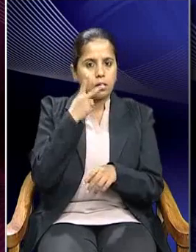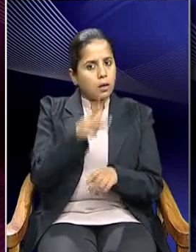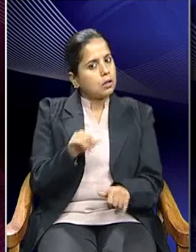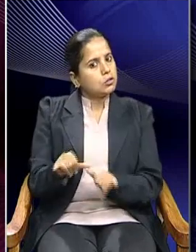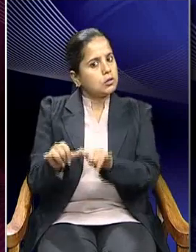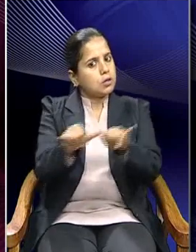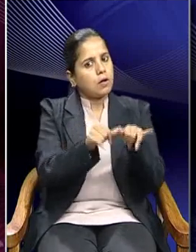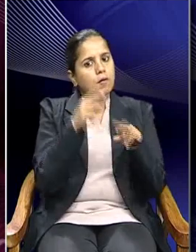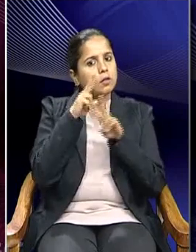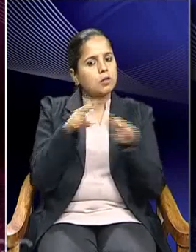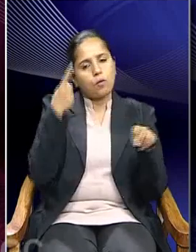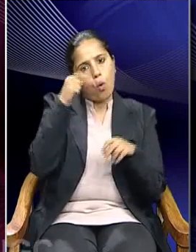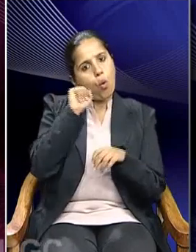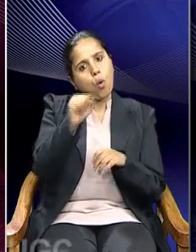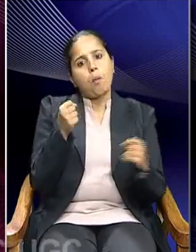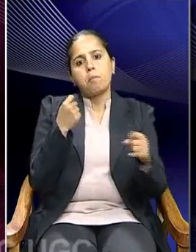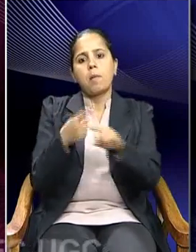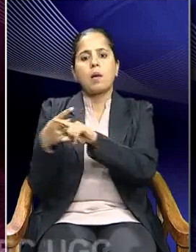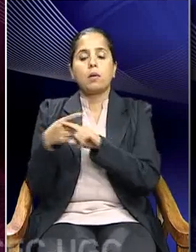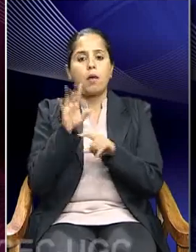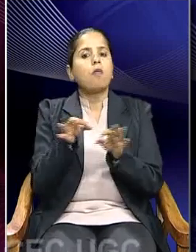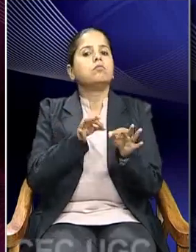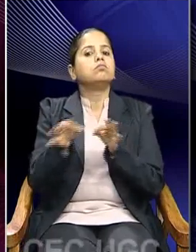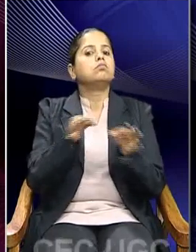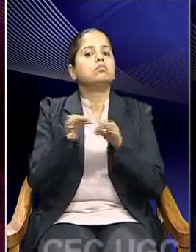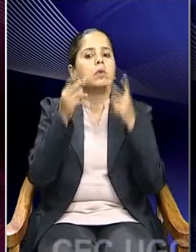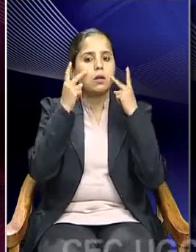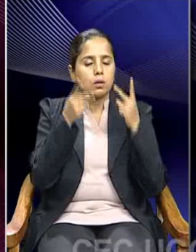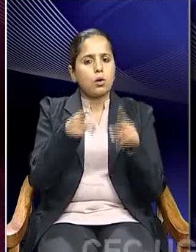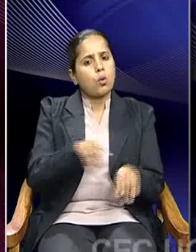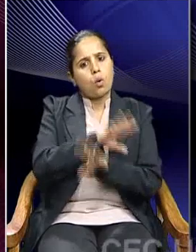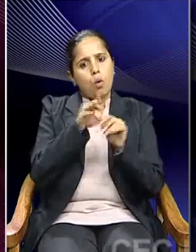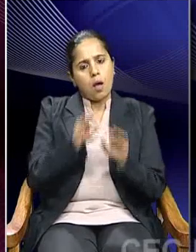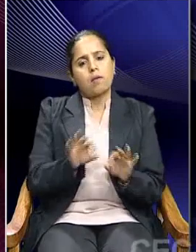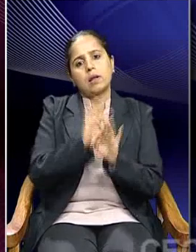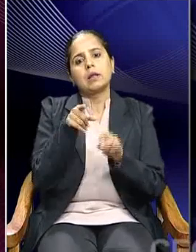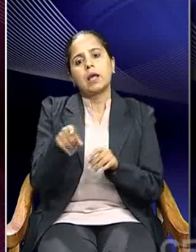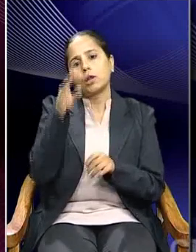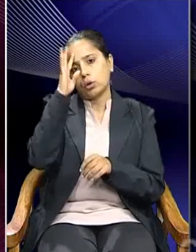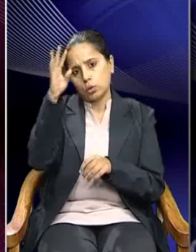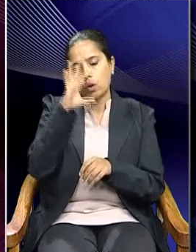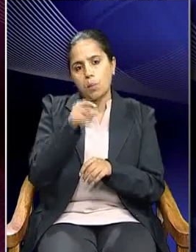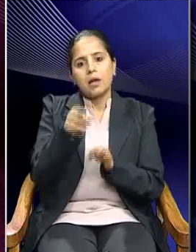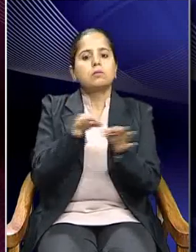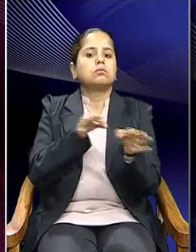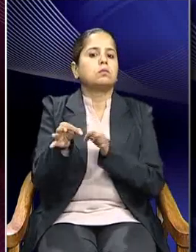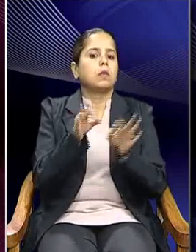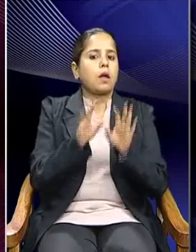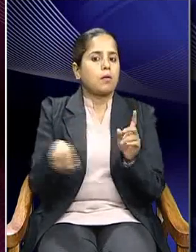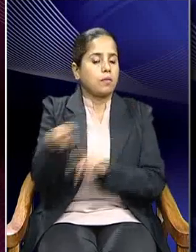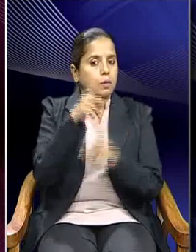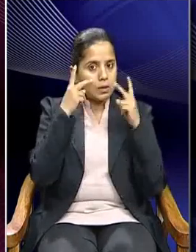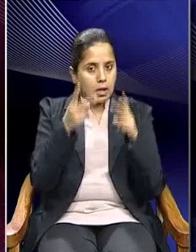all researchers because they are kind of defined. They have already been theorized and defined by